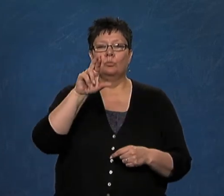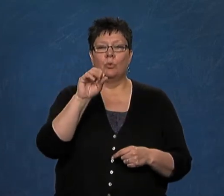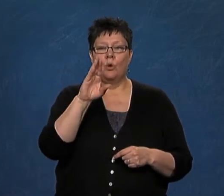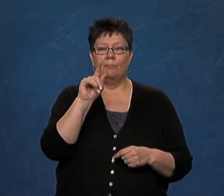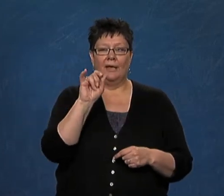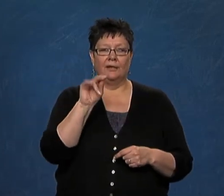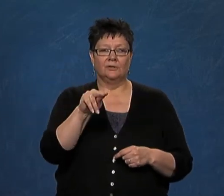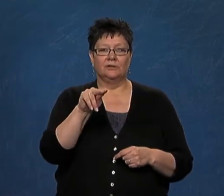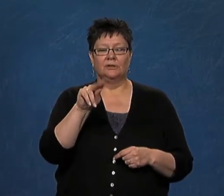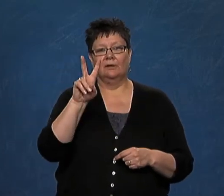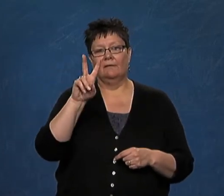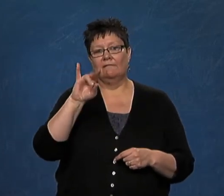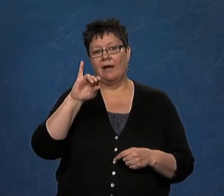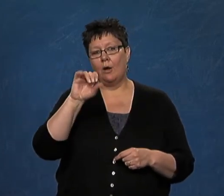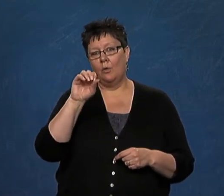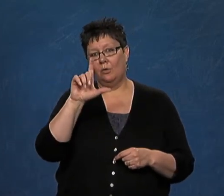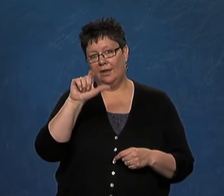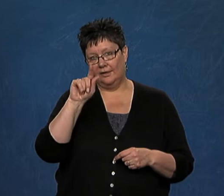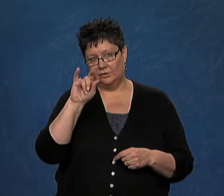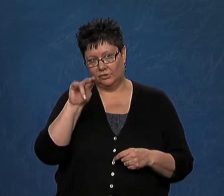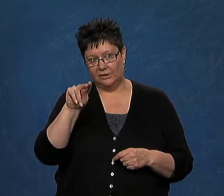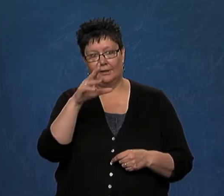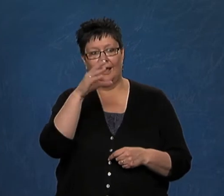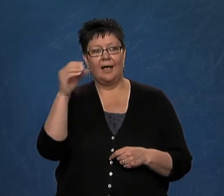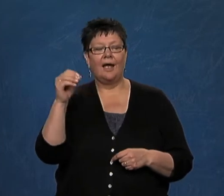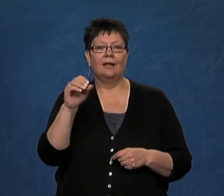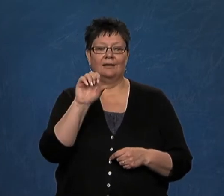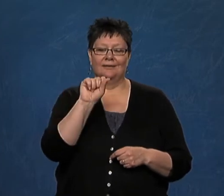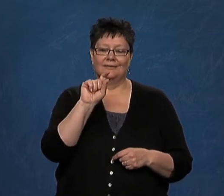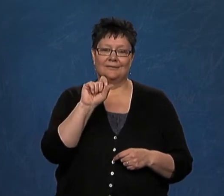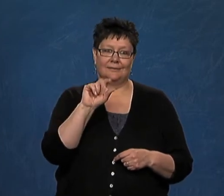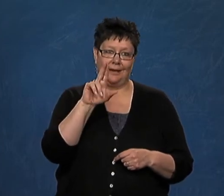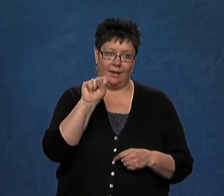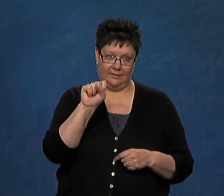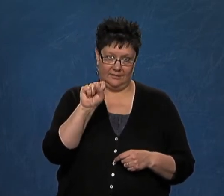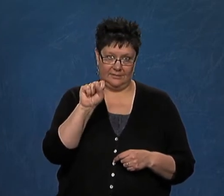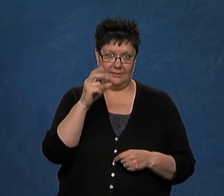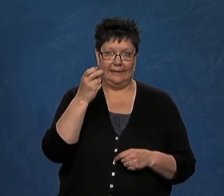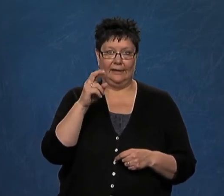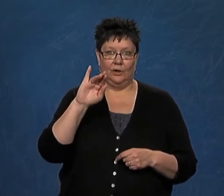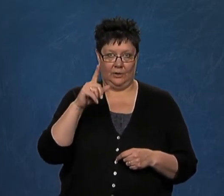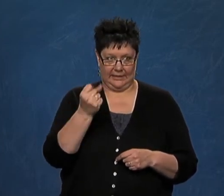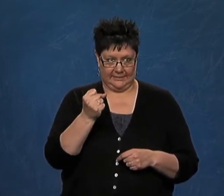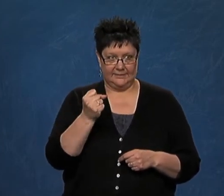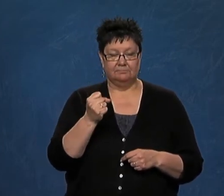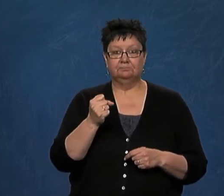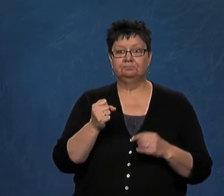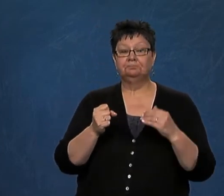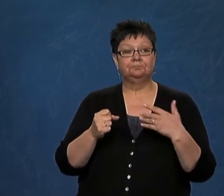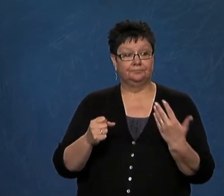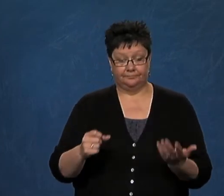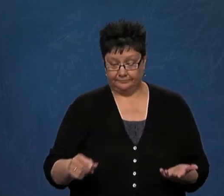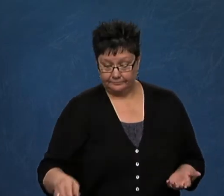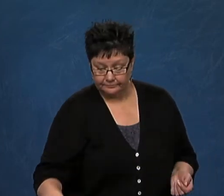Florida, they also use this for probation violation and status hearings.